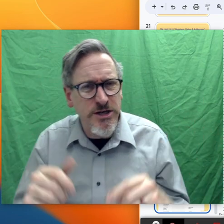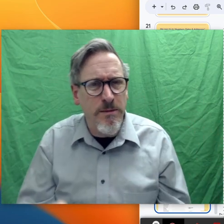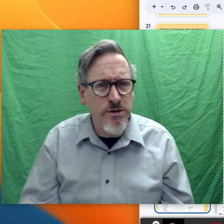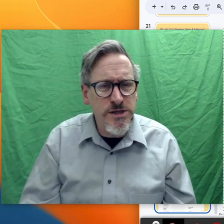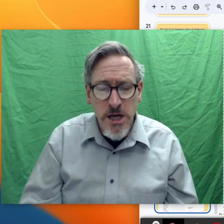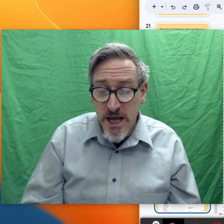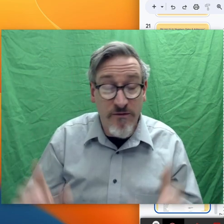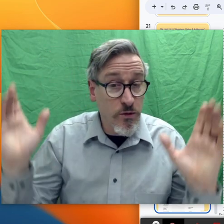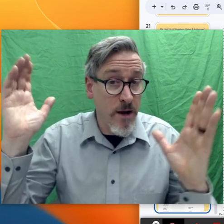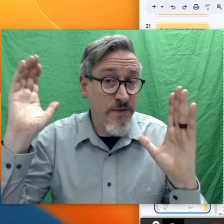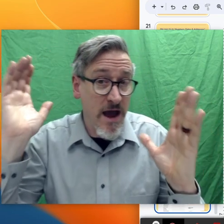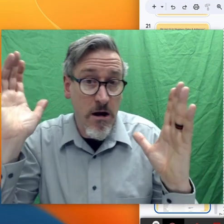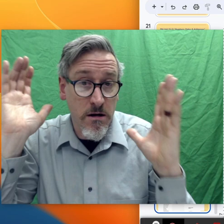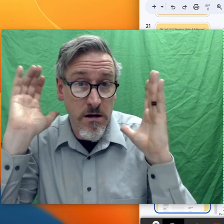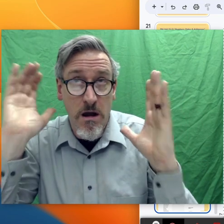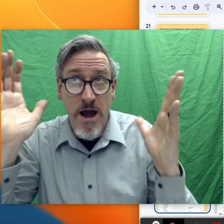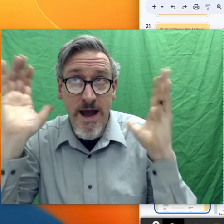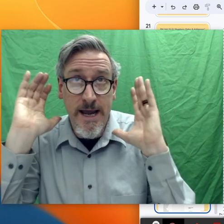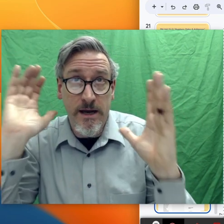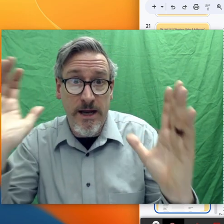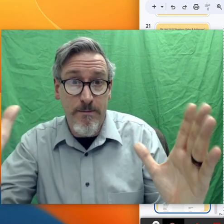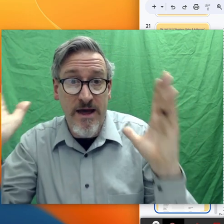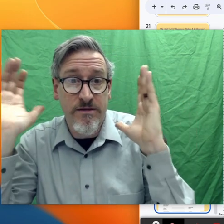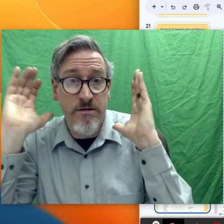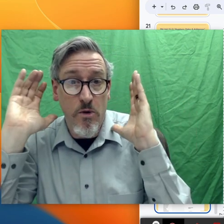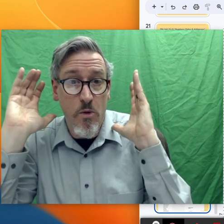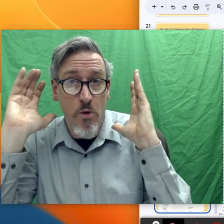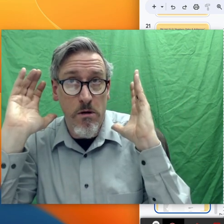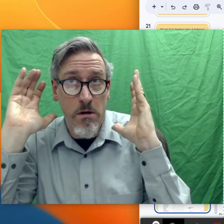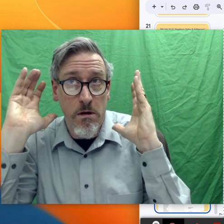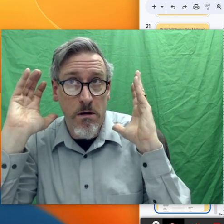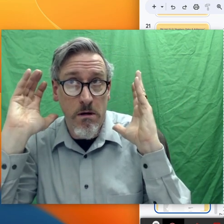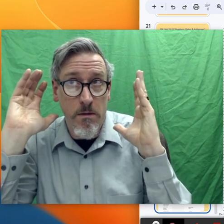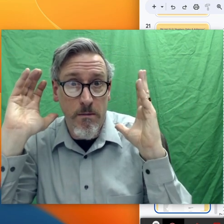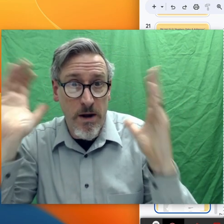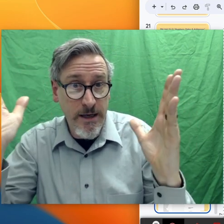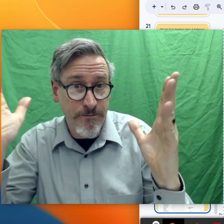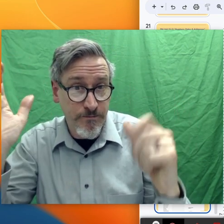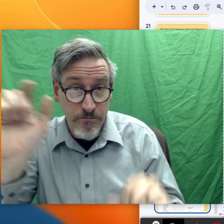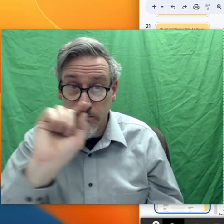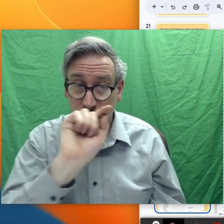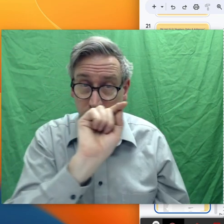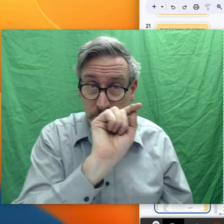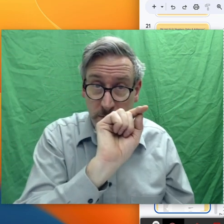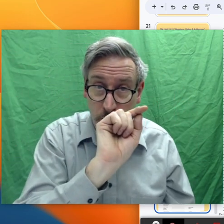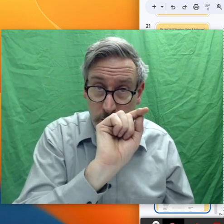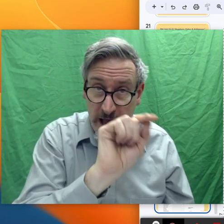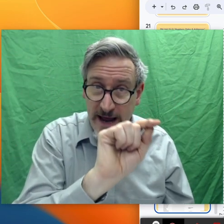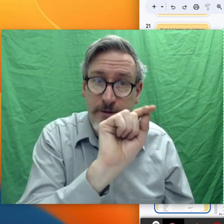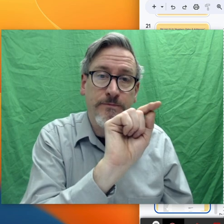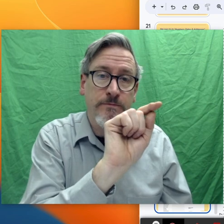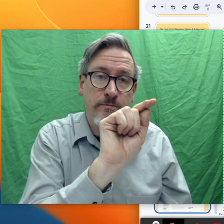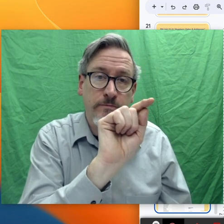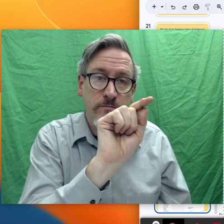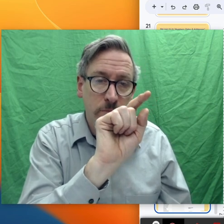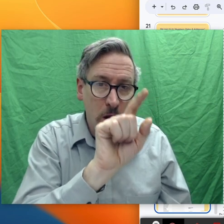7-digit numbers. If we're up that high in like math or money, we will